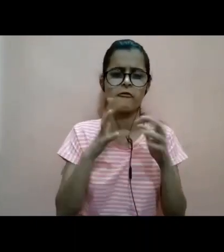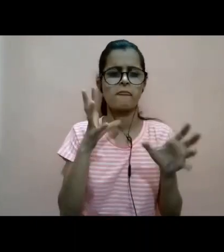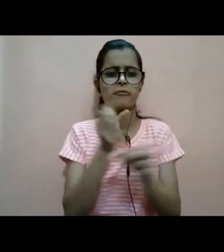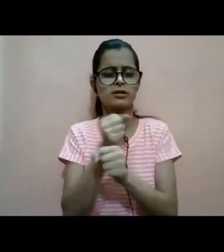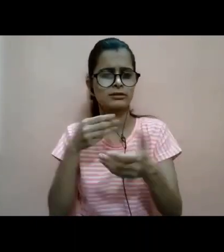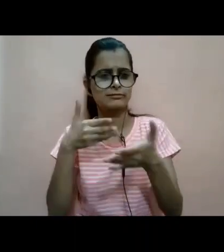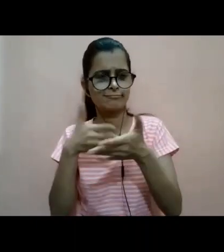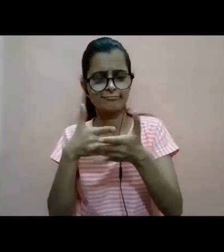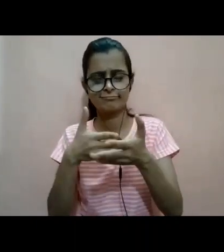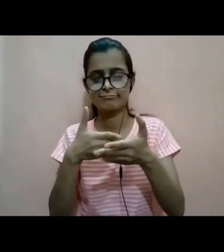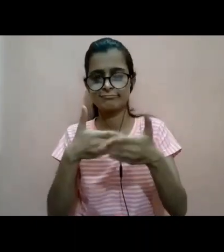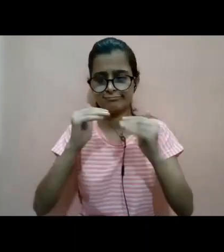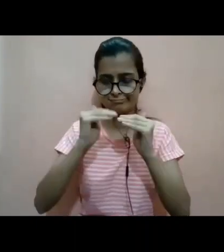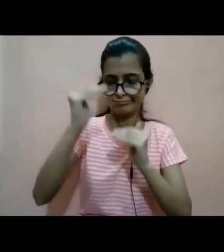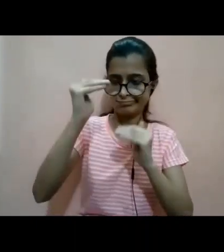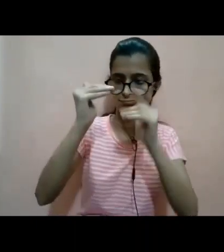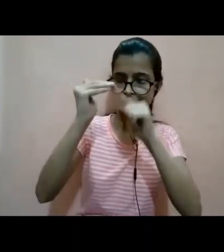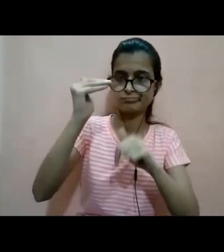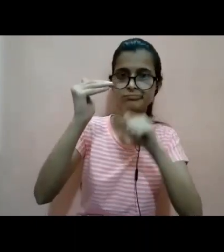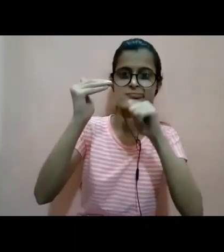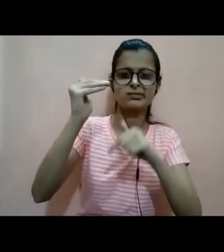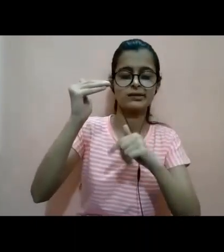plugging gaps to